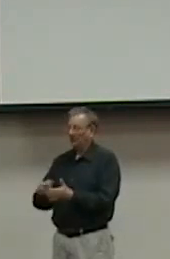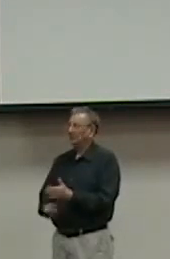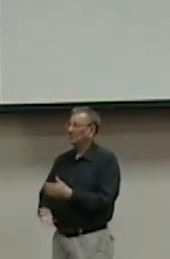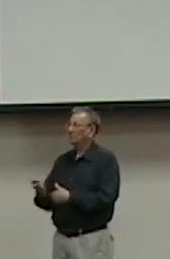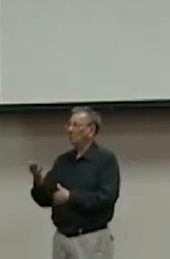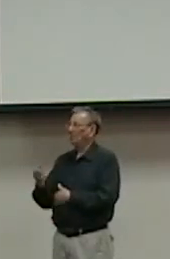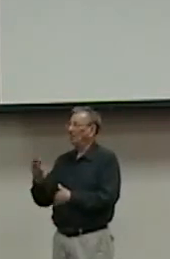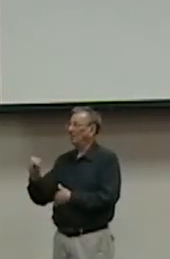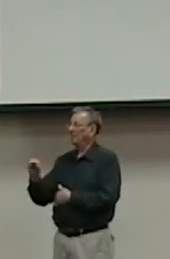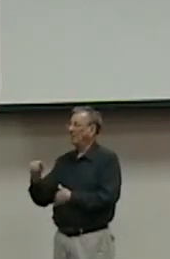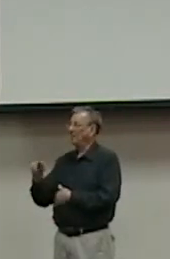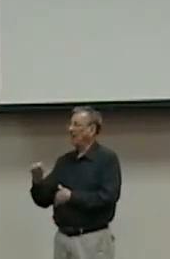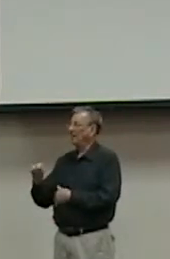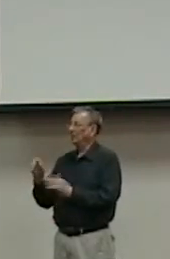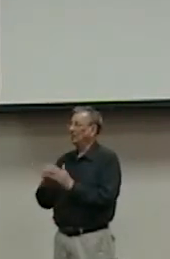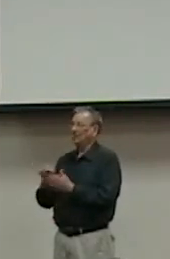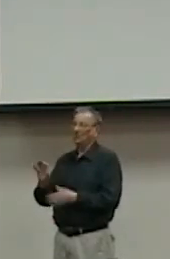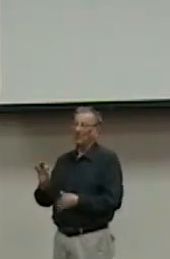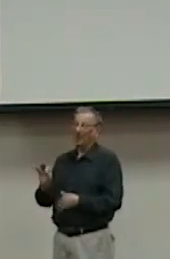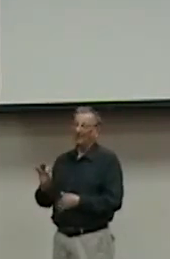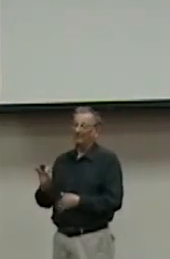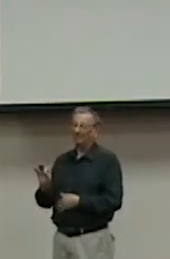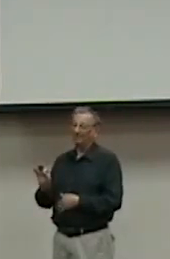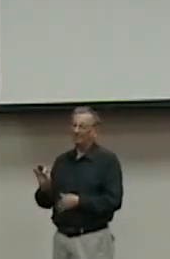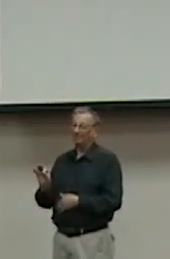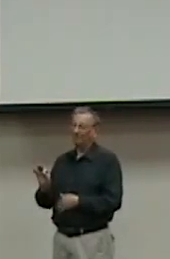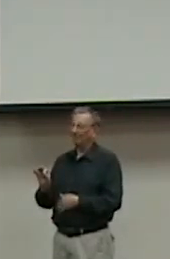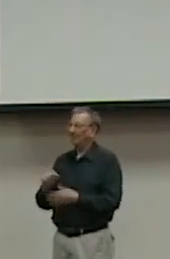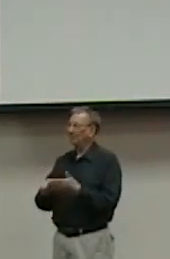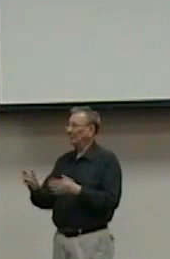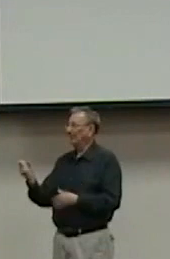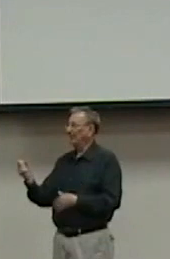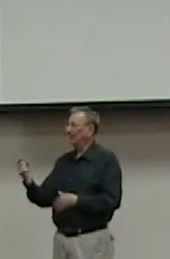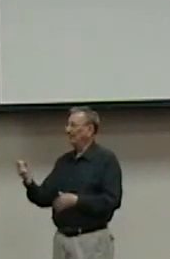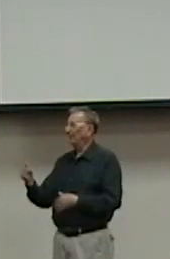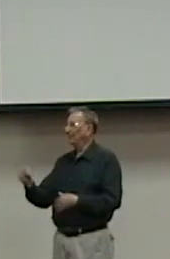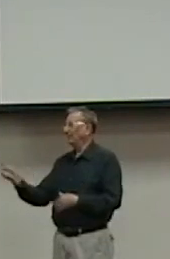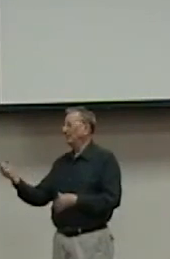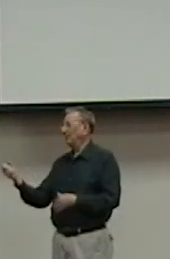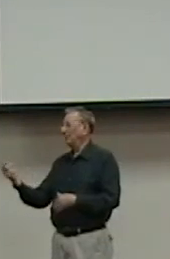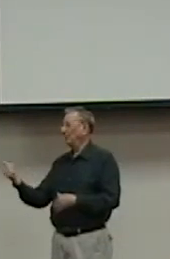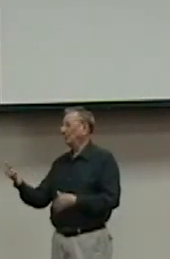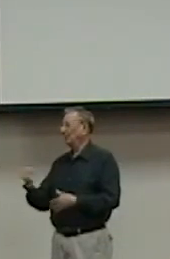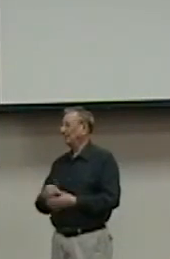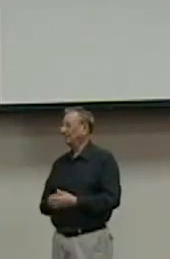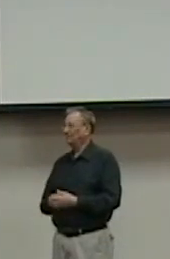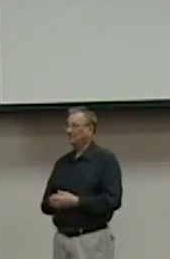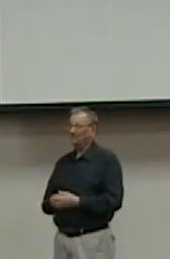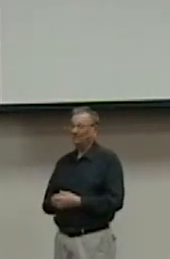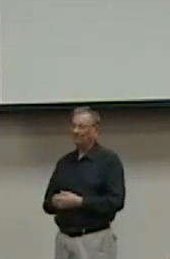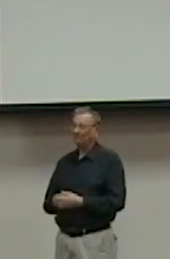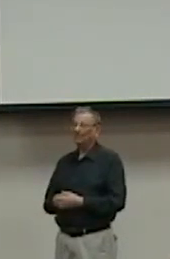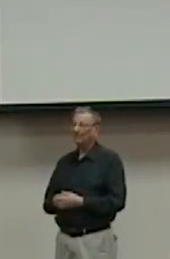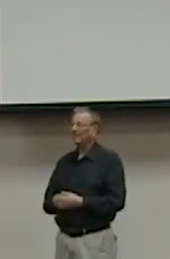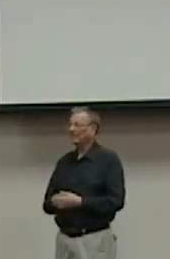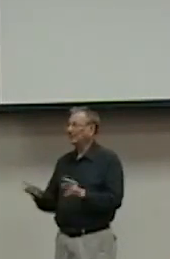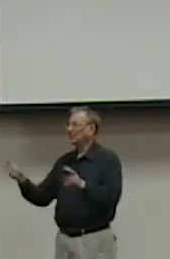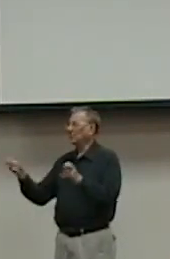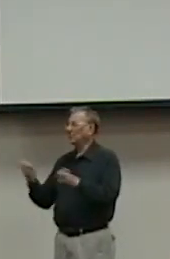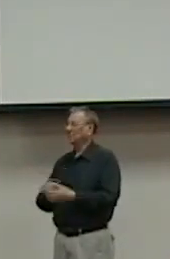is in Matthew chapter 9, verses 11 through 13. And this is what that